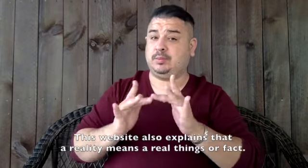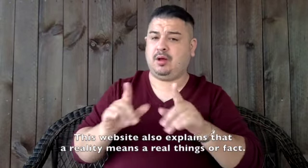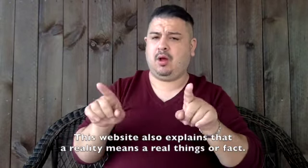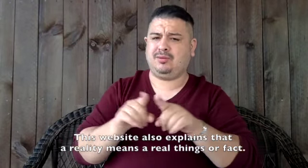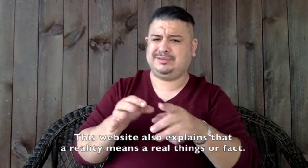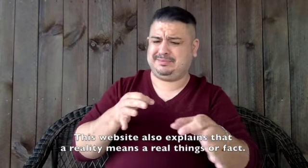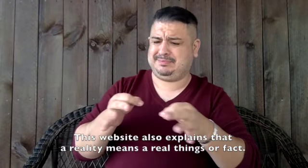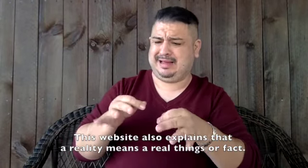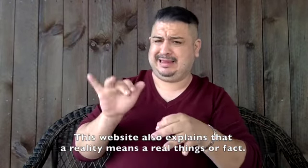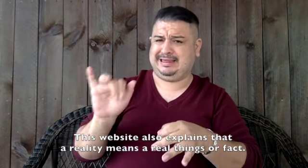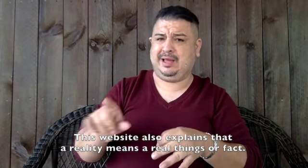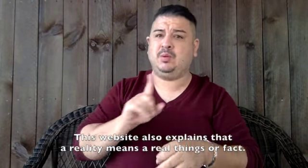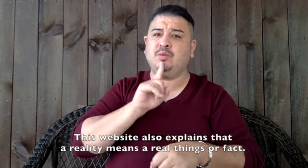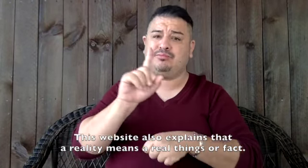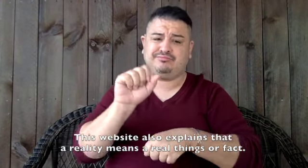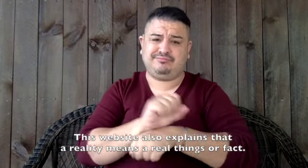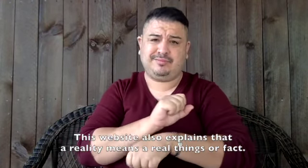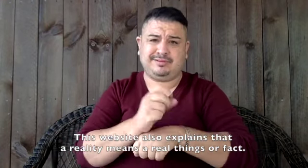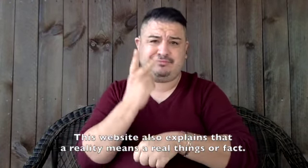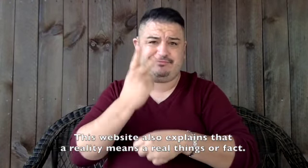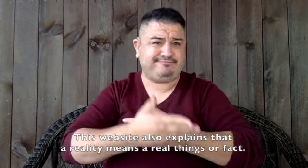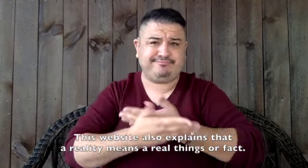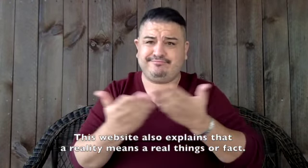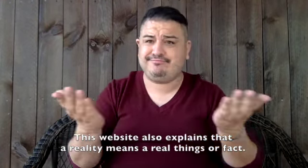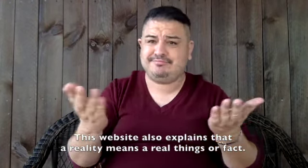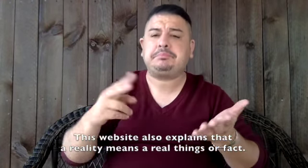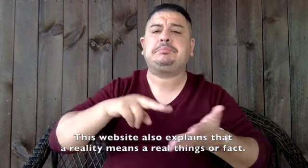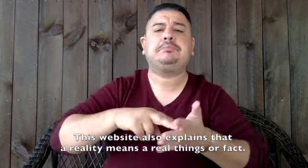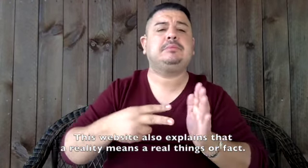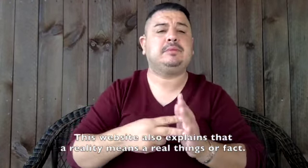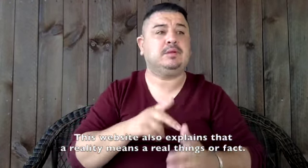This website also explains that a reality means a real thing or fact.